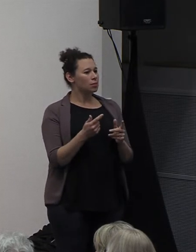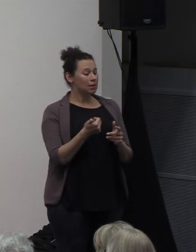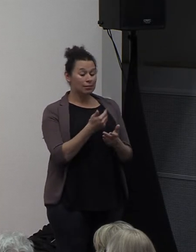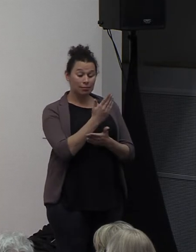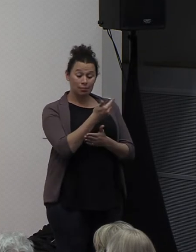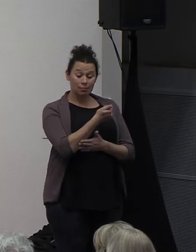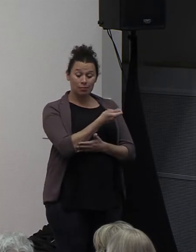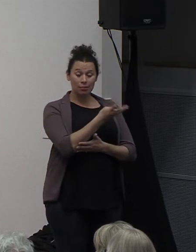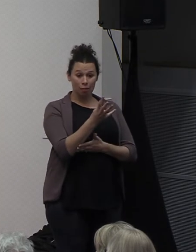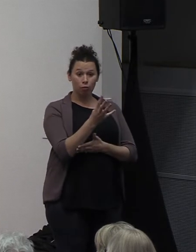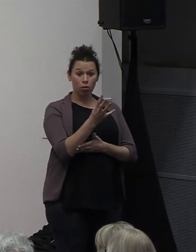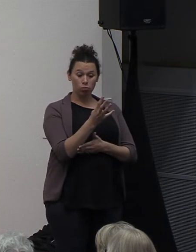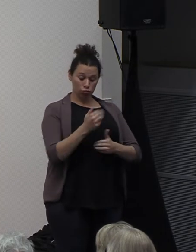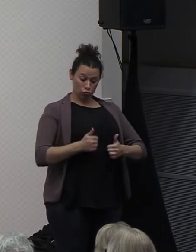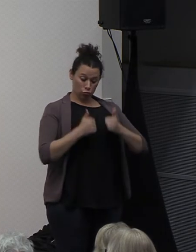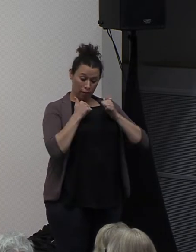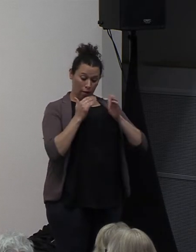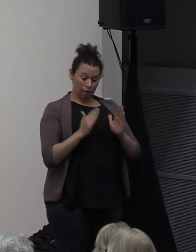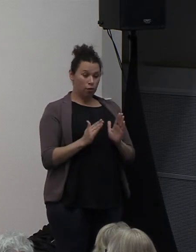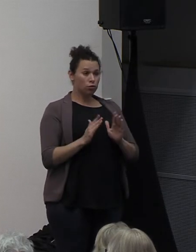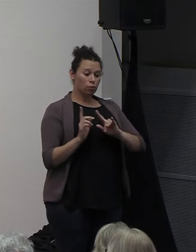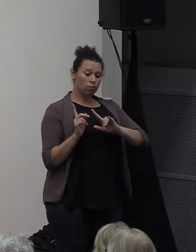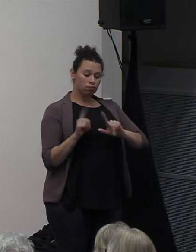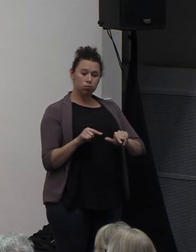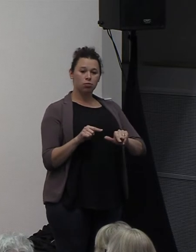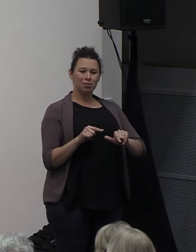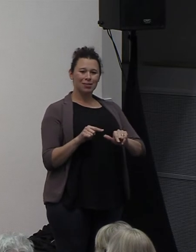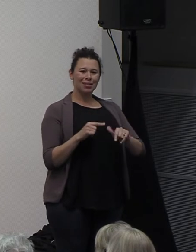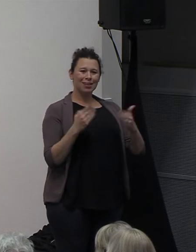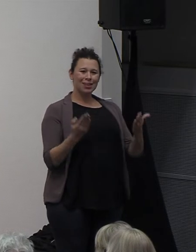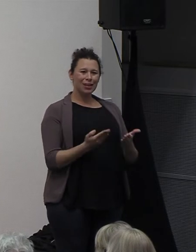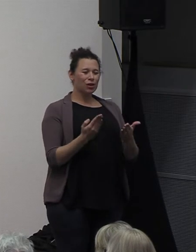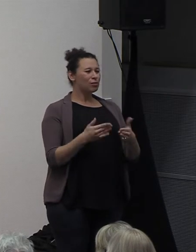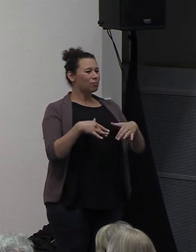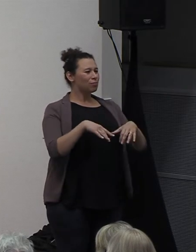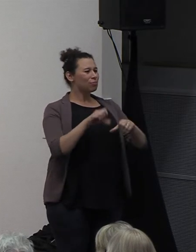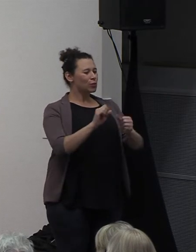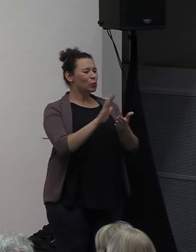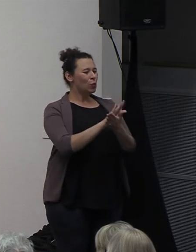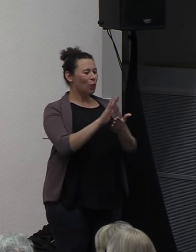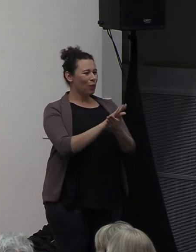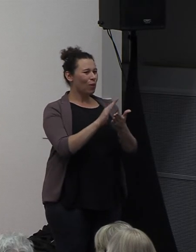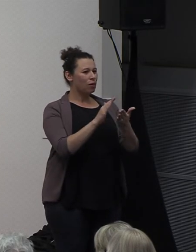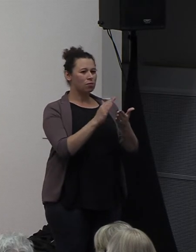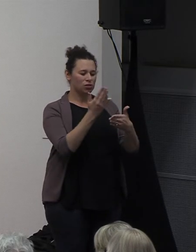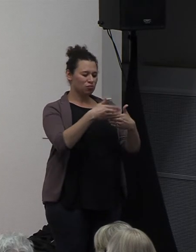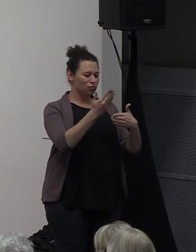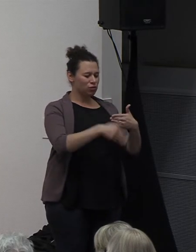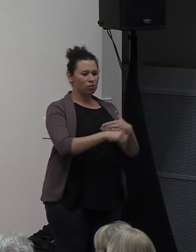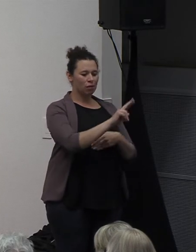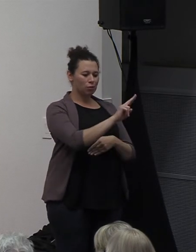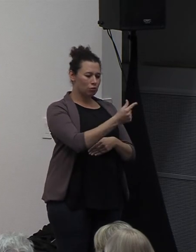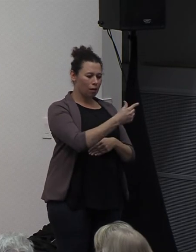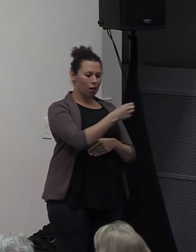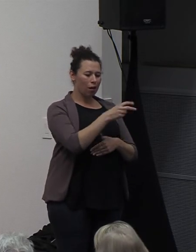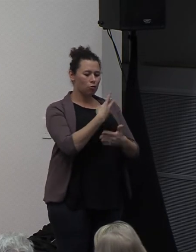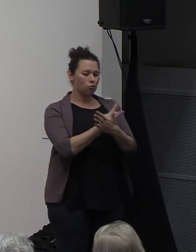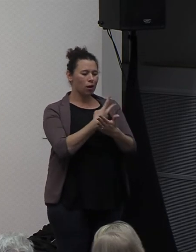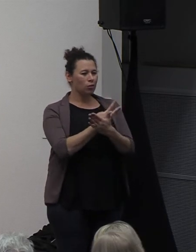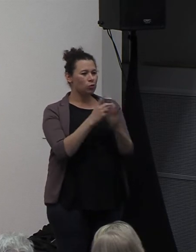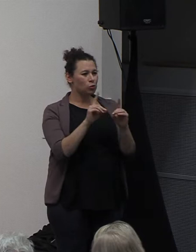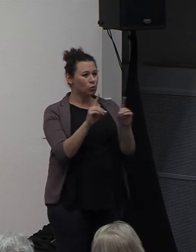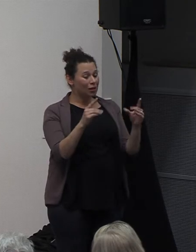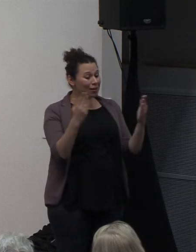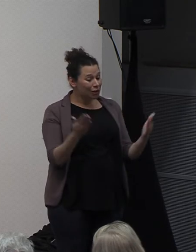of Washington University in the wartime and post-war periods, completing both undergraduate and graduate